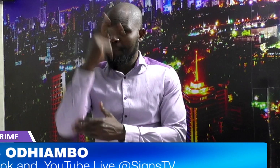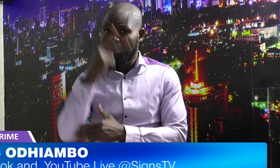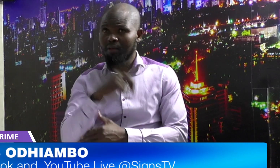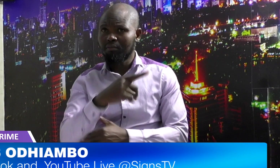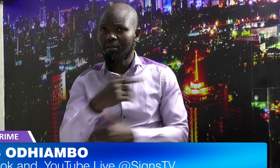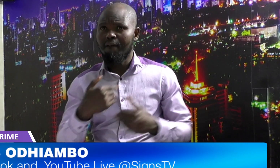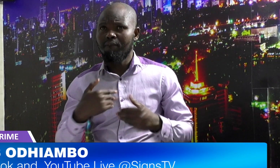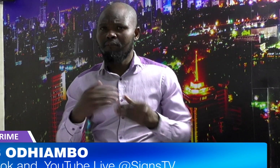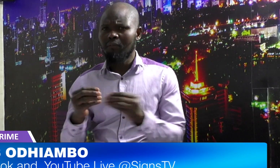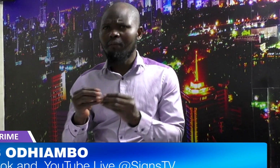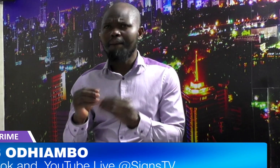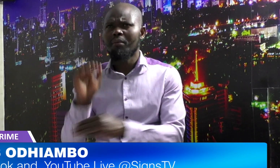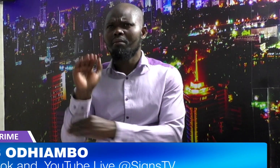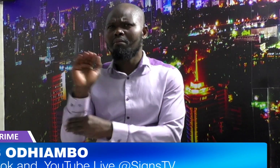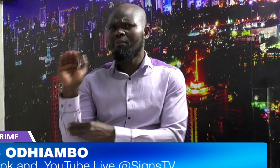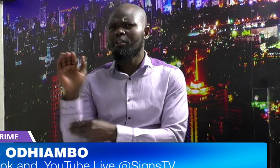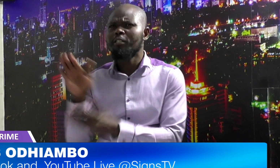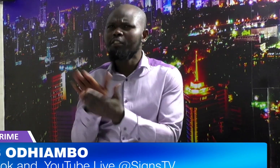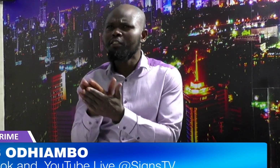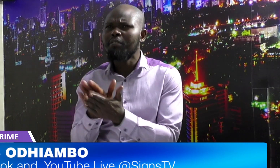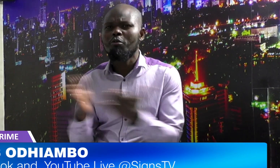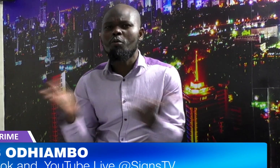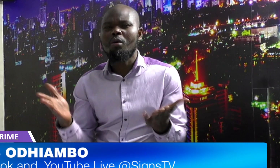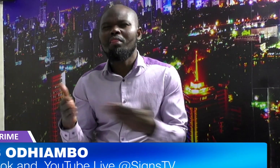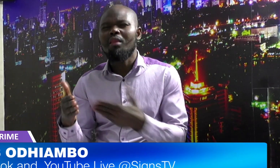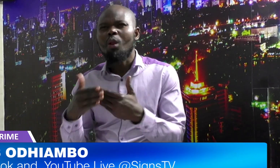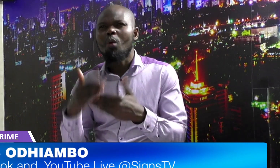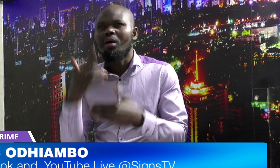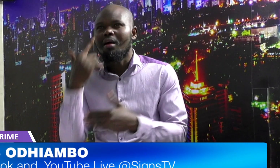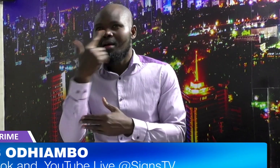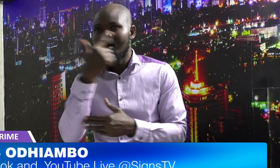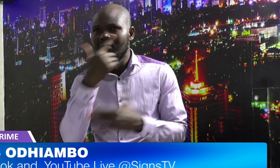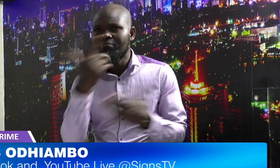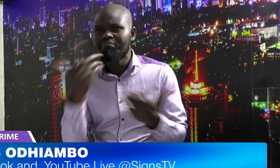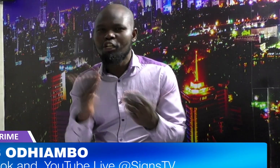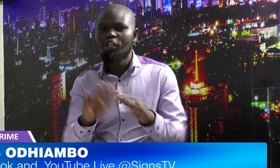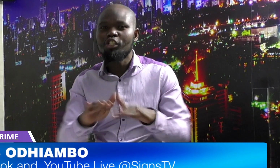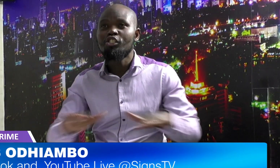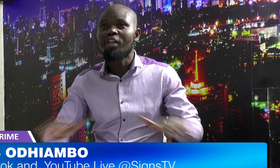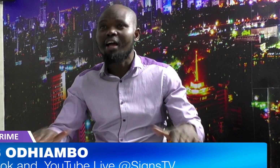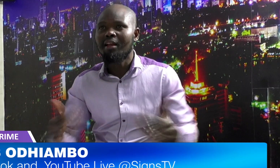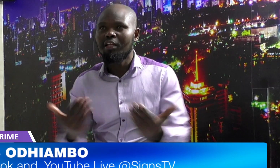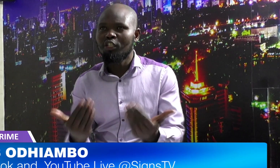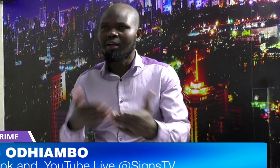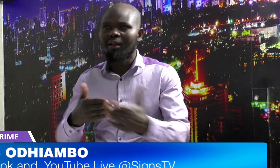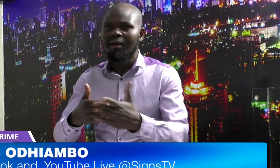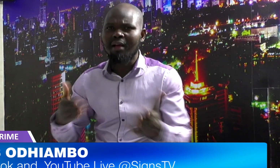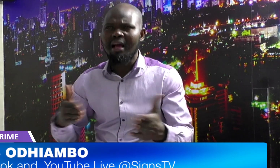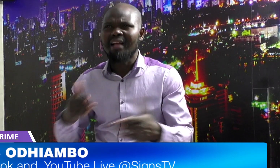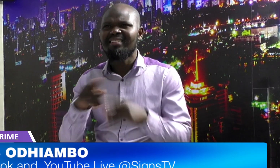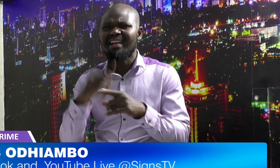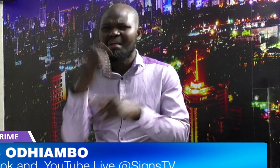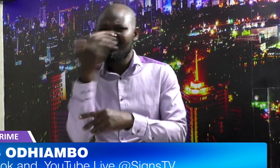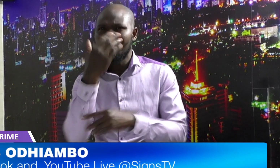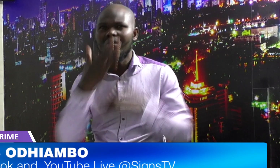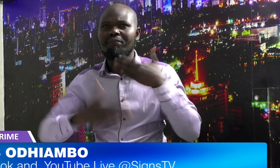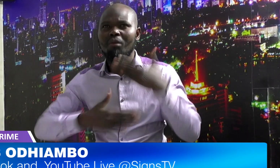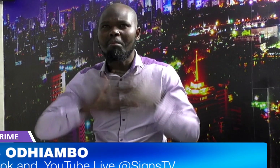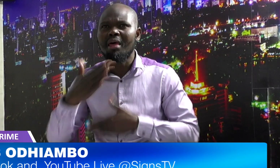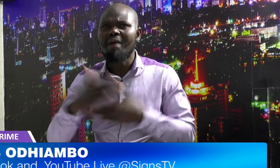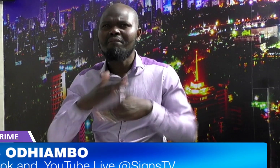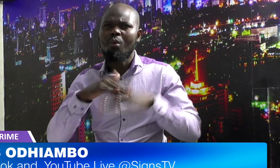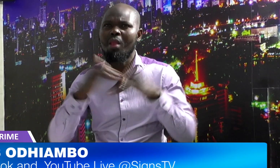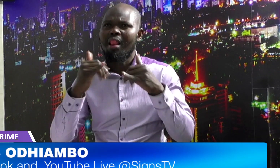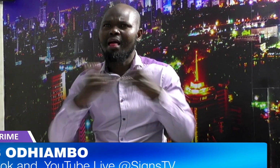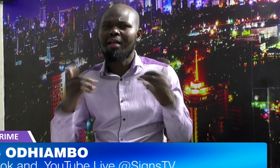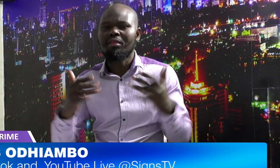On to our final news item. Parents have been urged to keep a close eye on their children against improper